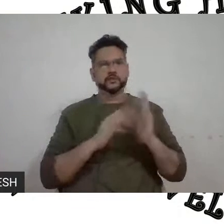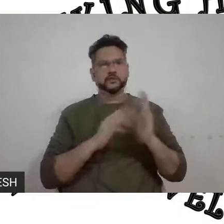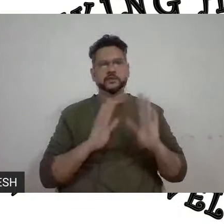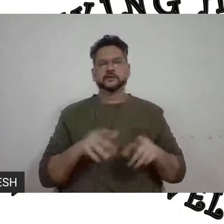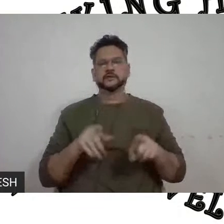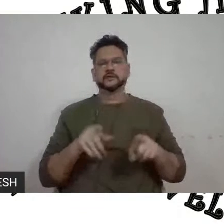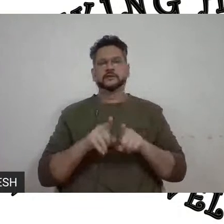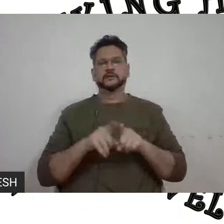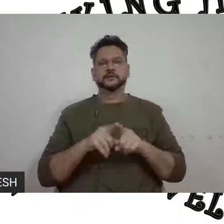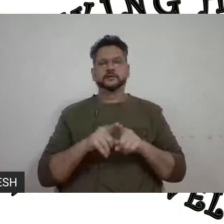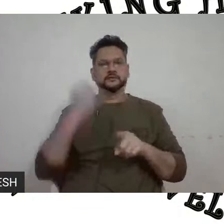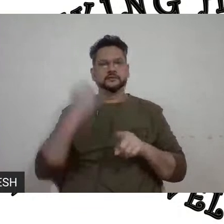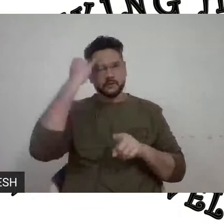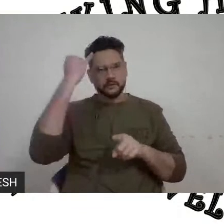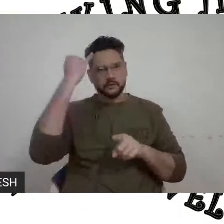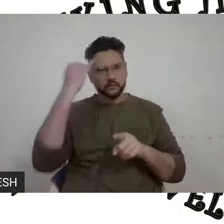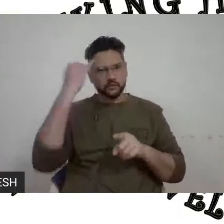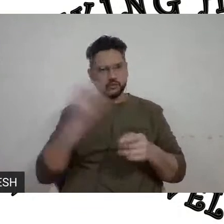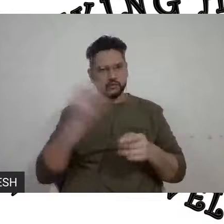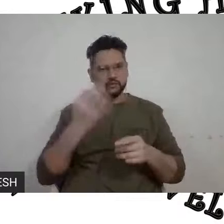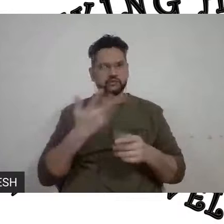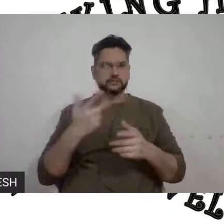initiatives through them,